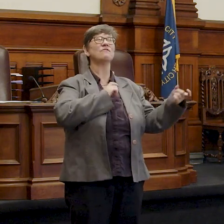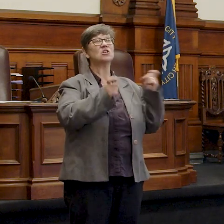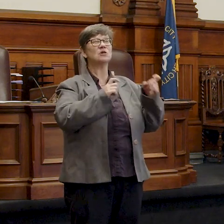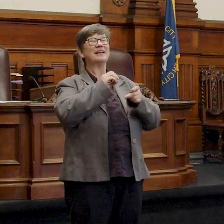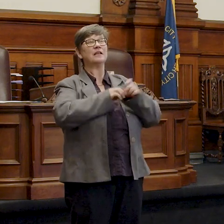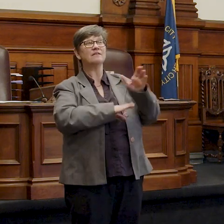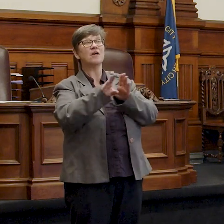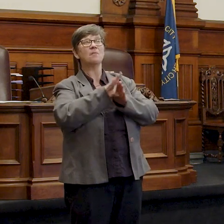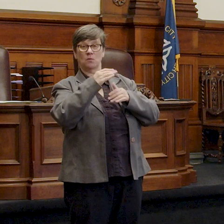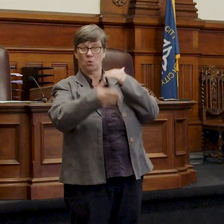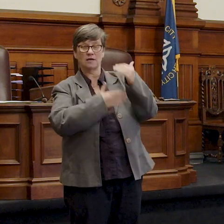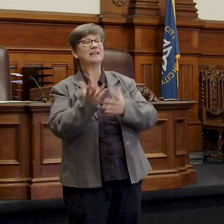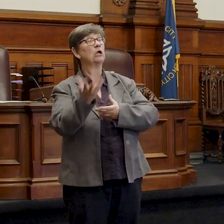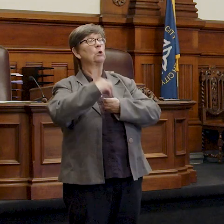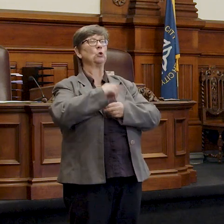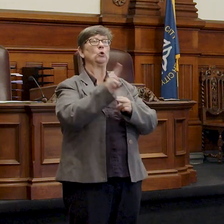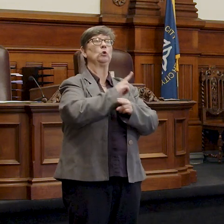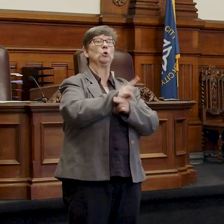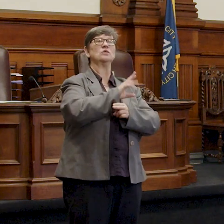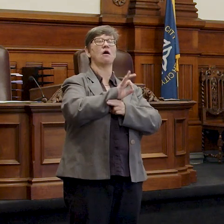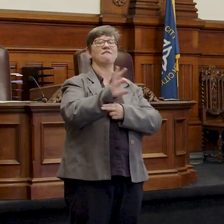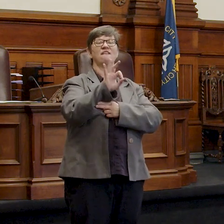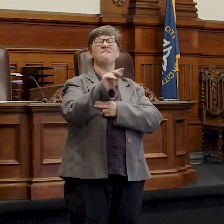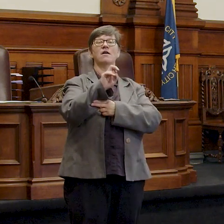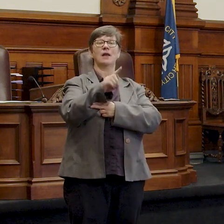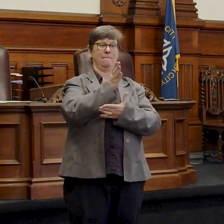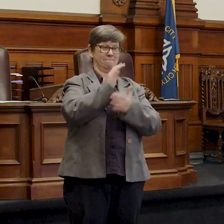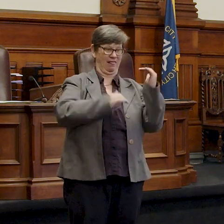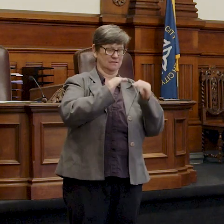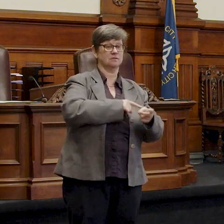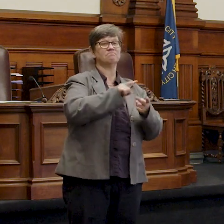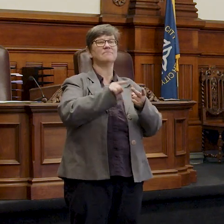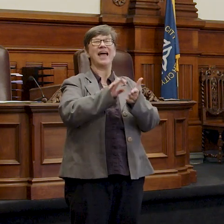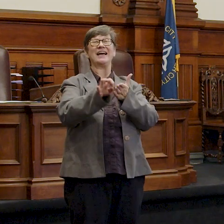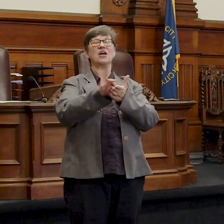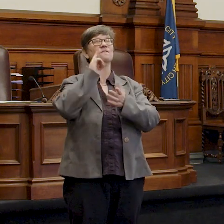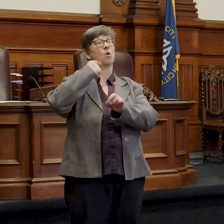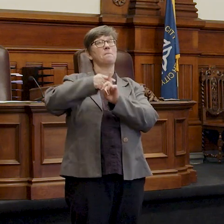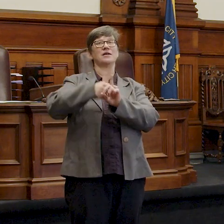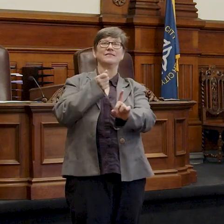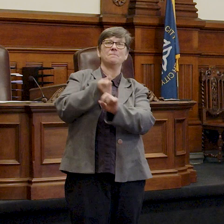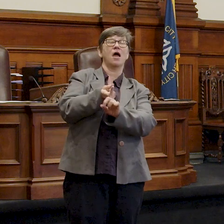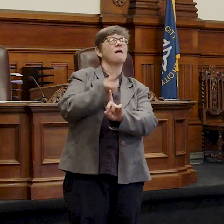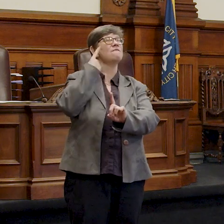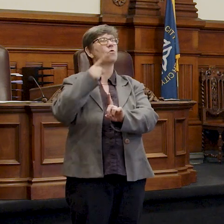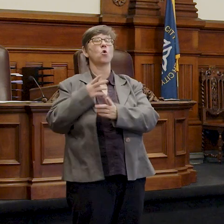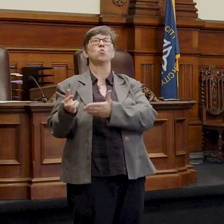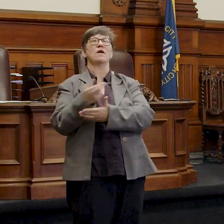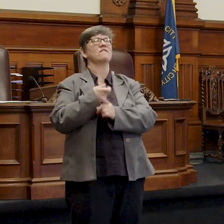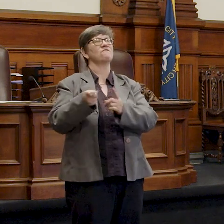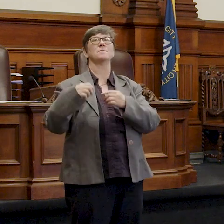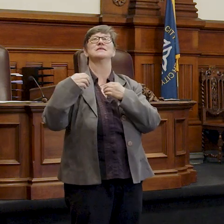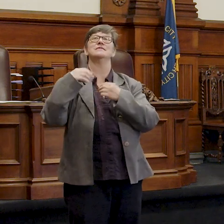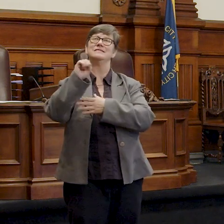process, including the use of fund balance that I just mentioned, accounting for the positive impact of revenue from sales tax and